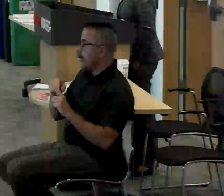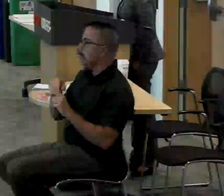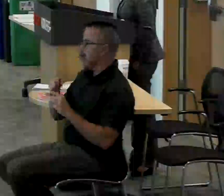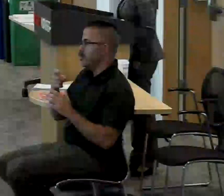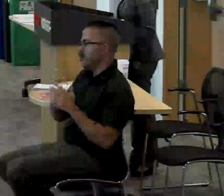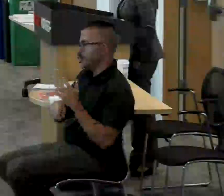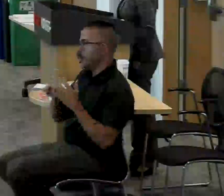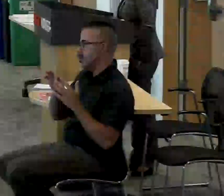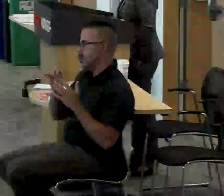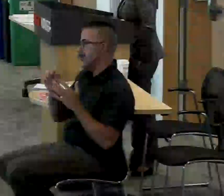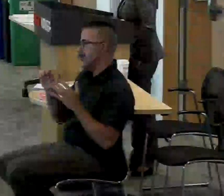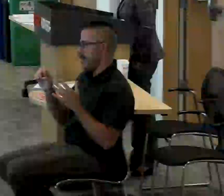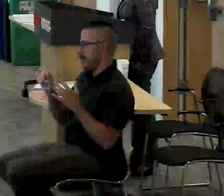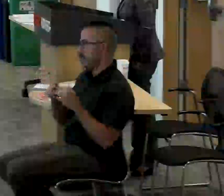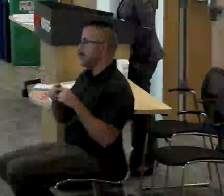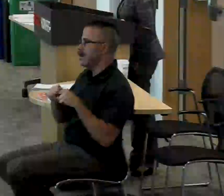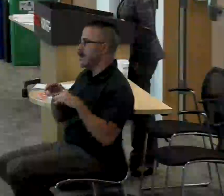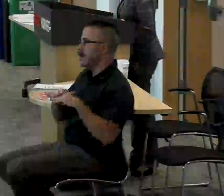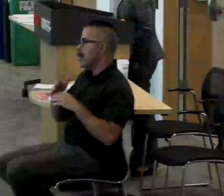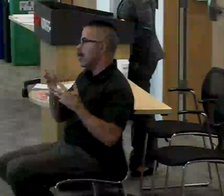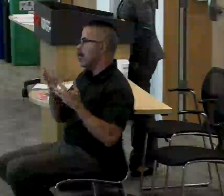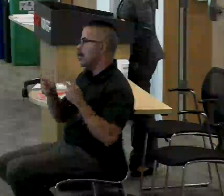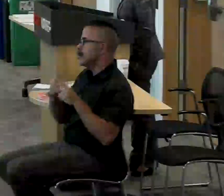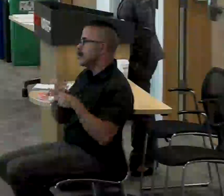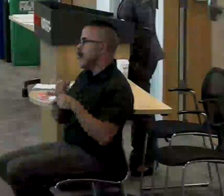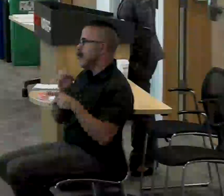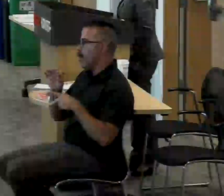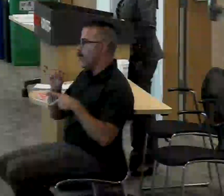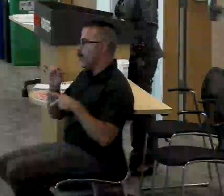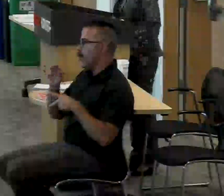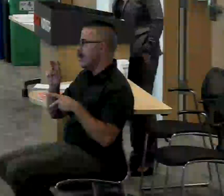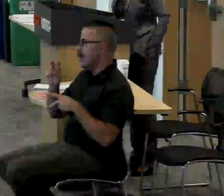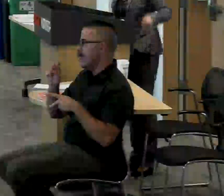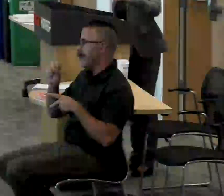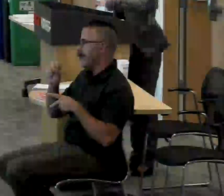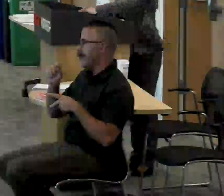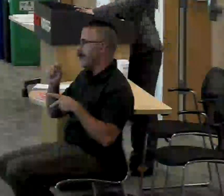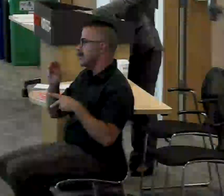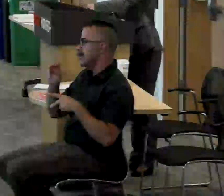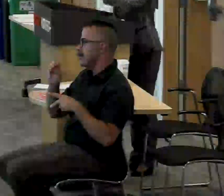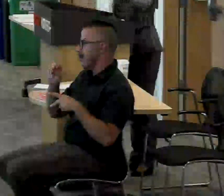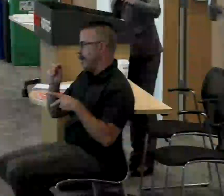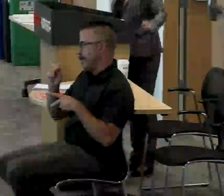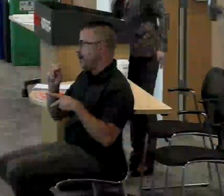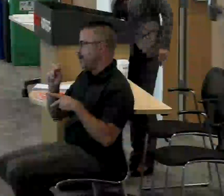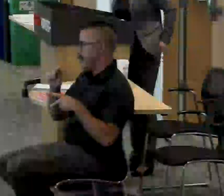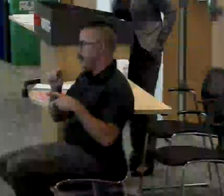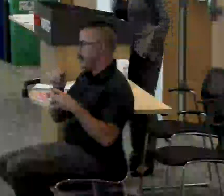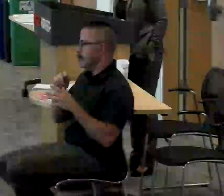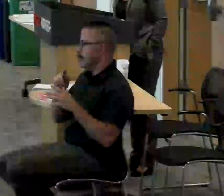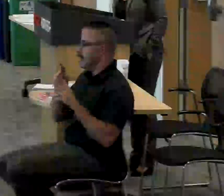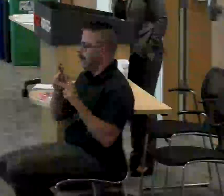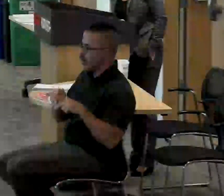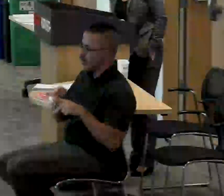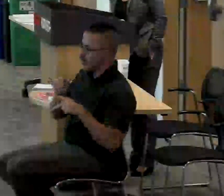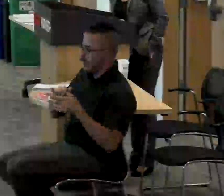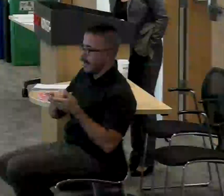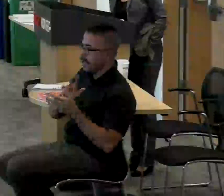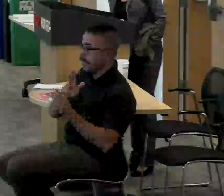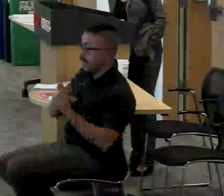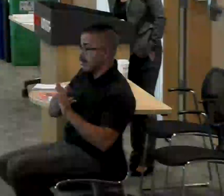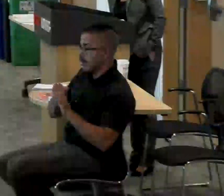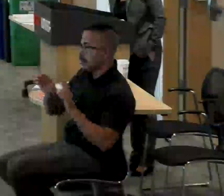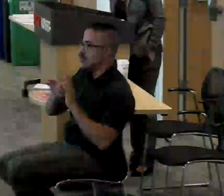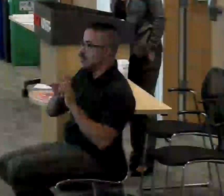charge fees, depending on what type of investment that the participant chooses. So I've moved on to